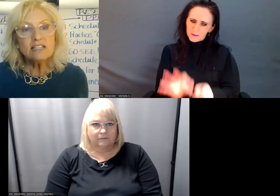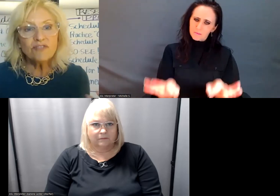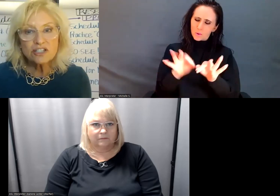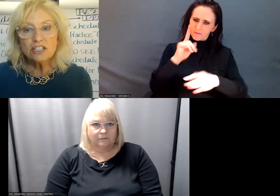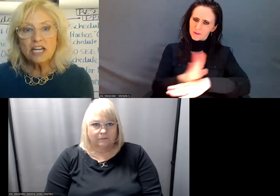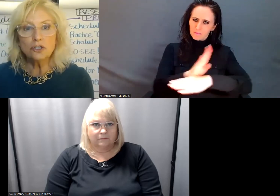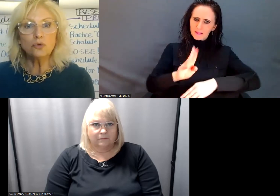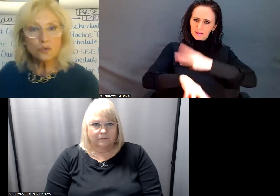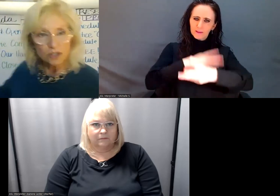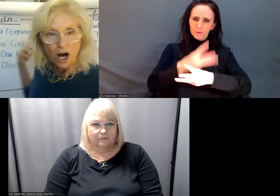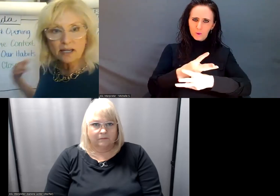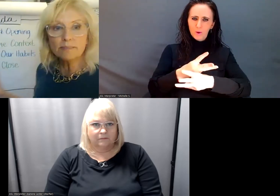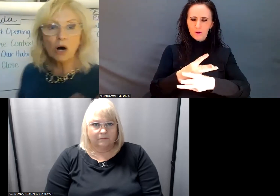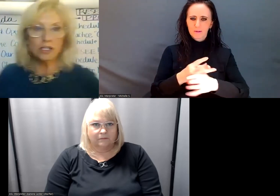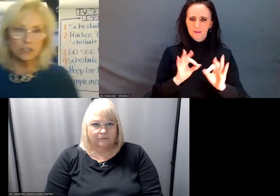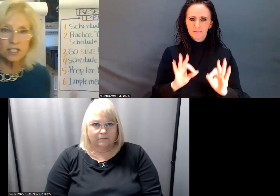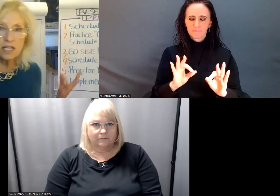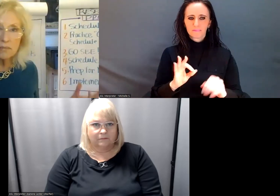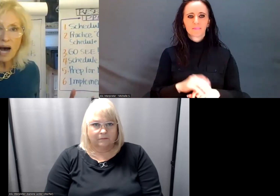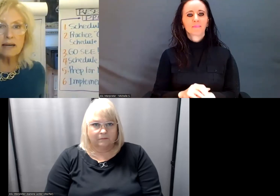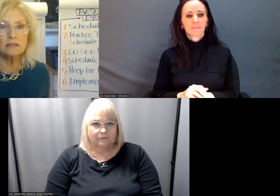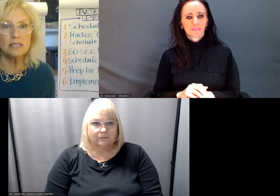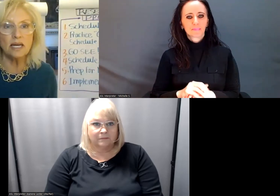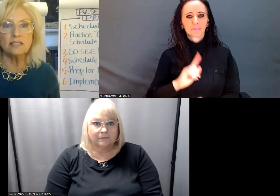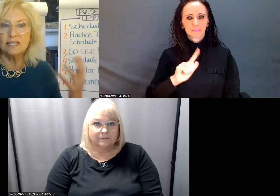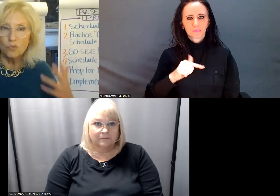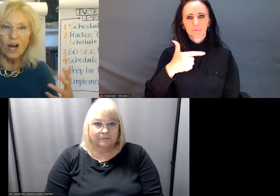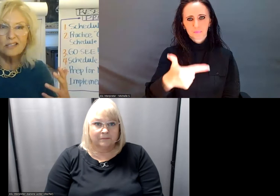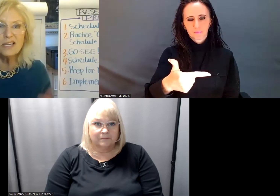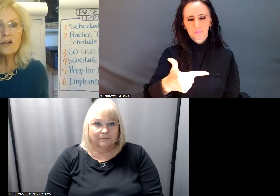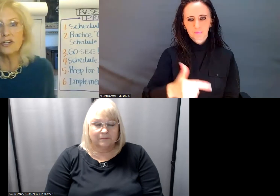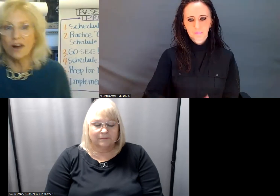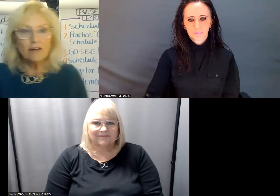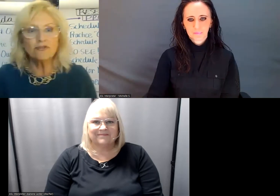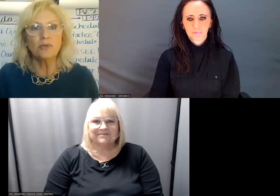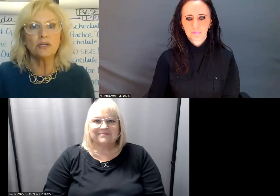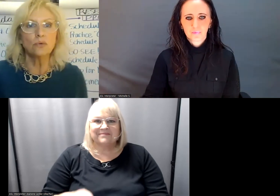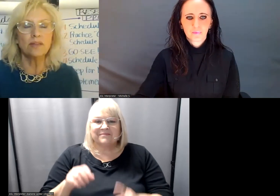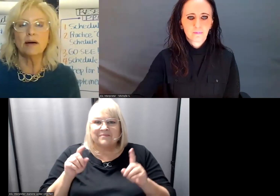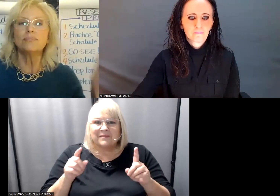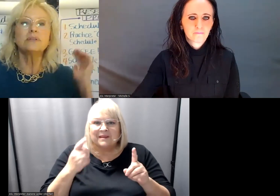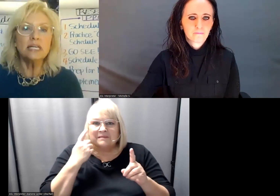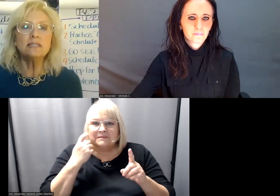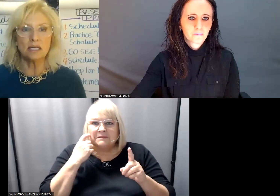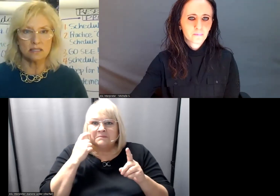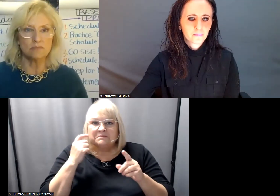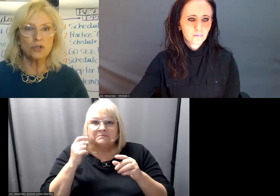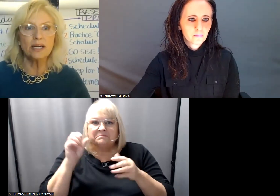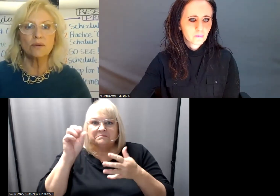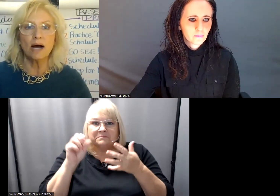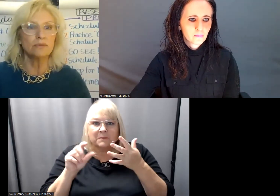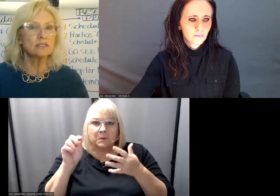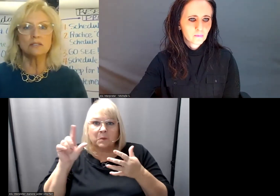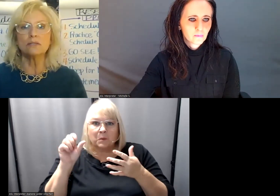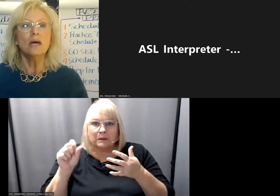If these facilitator tools we're talking about and you're seeing modeled today seem rusty or you're not familiar with them, please get some